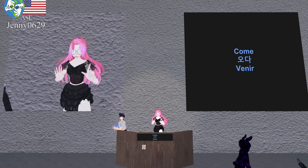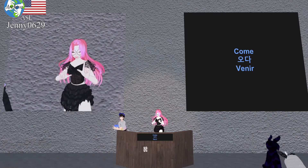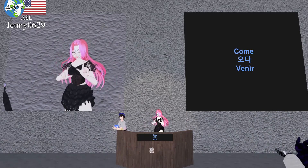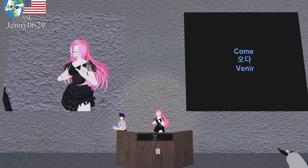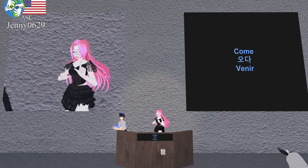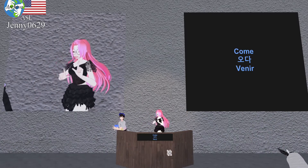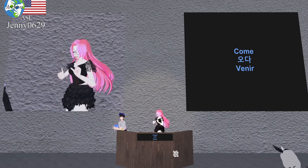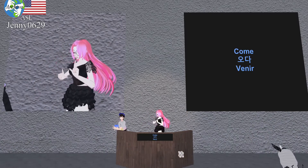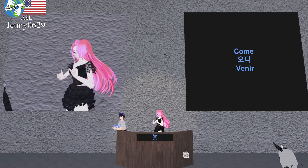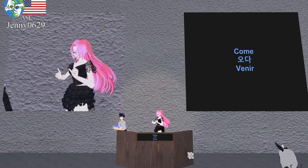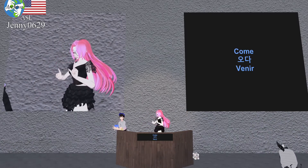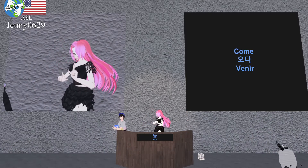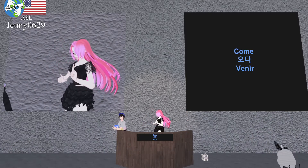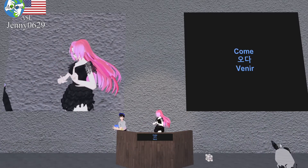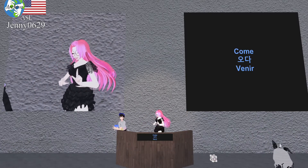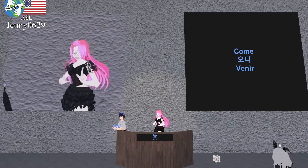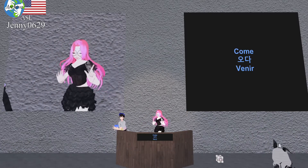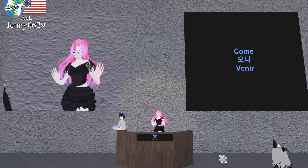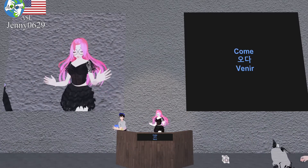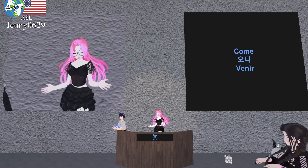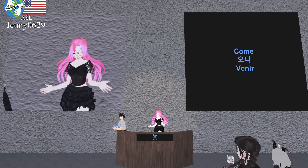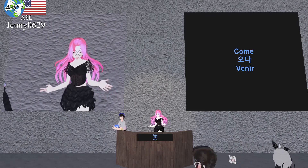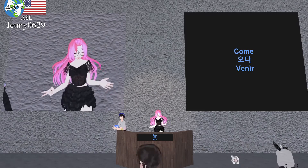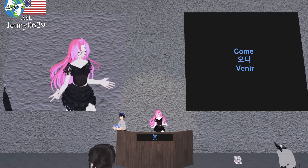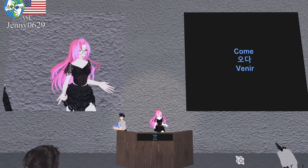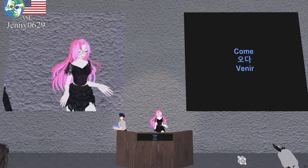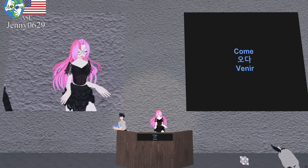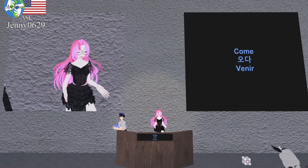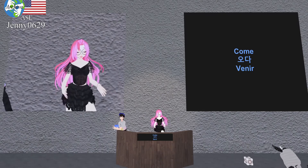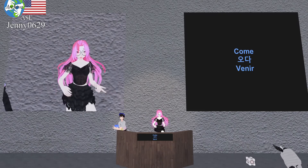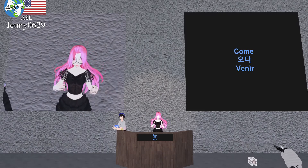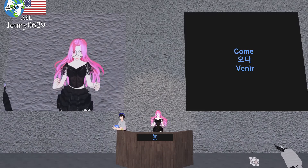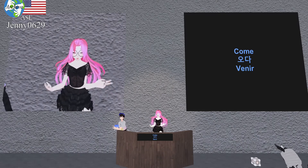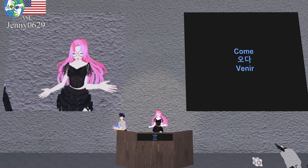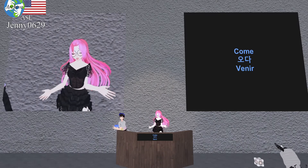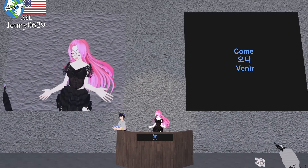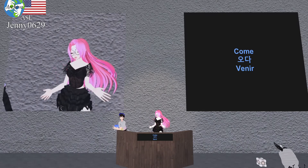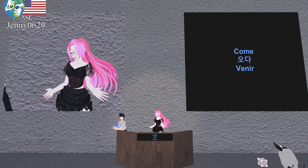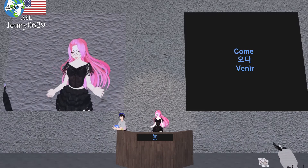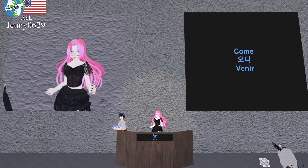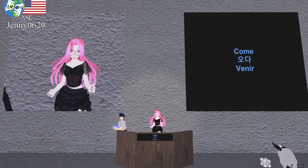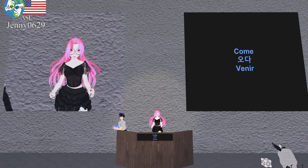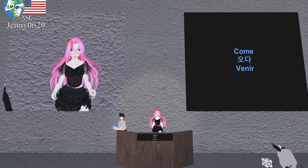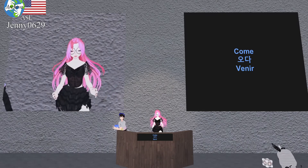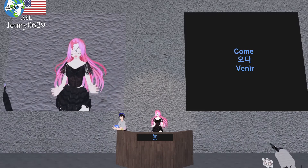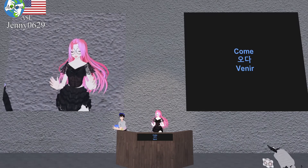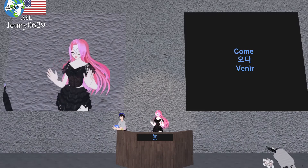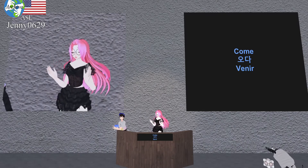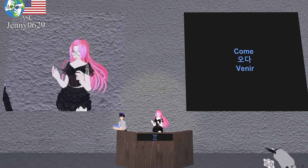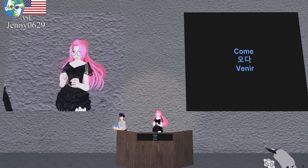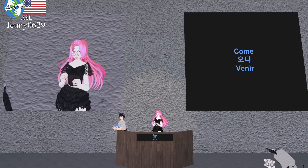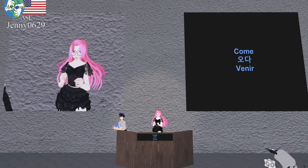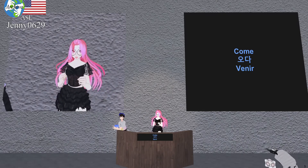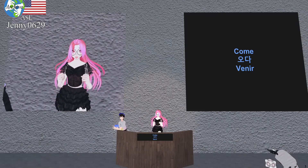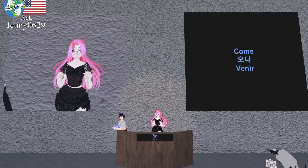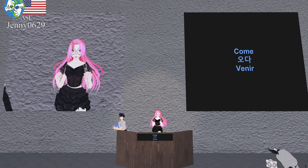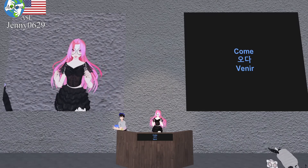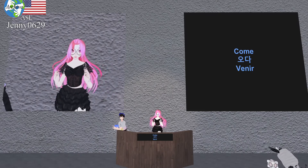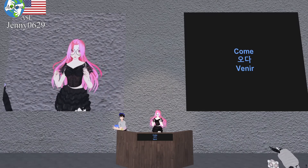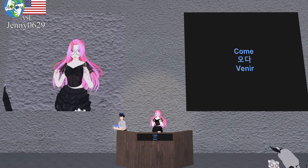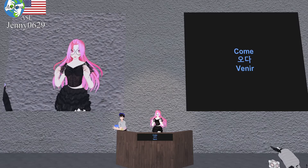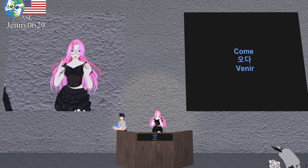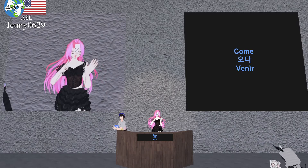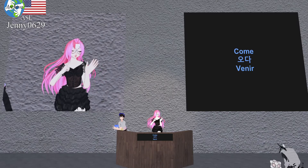usually with the first letter of this person's name. Sometimes it's with their initials, or sometimes without a letter, but that's rare. And it's with